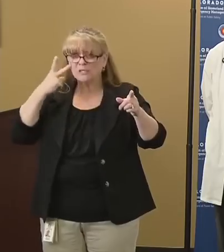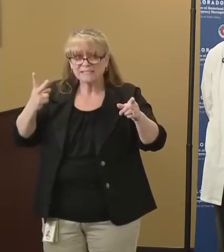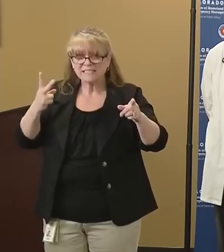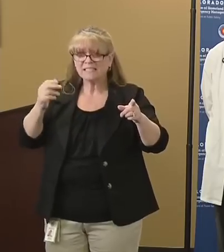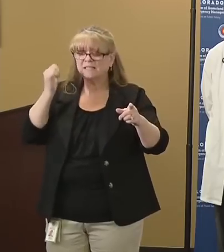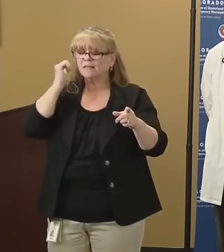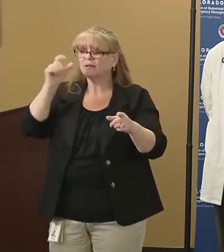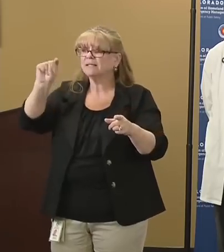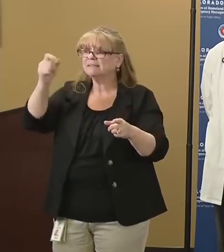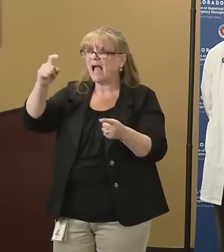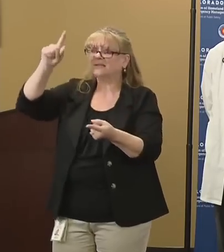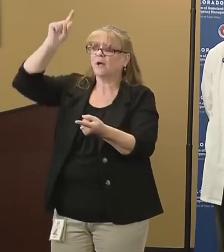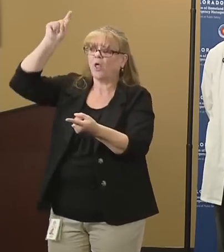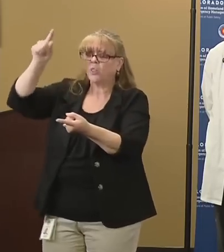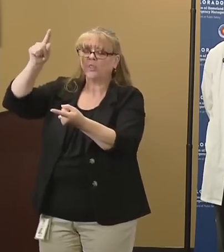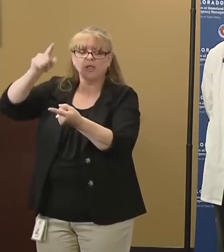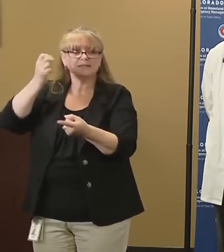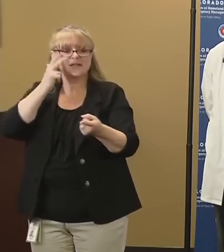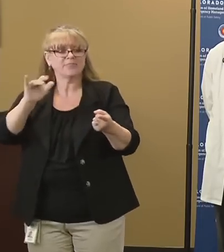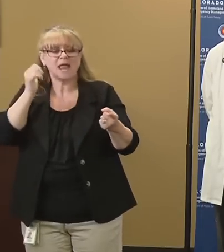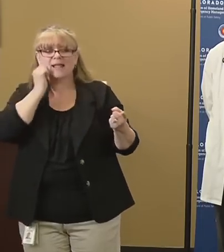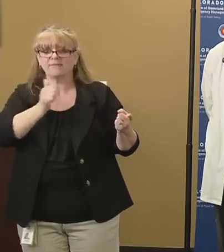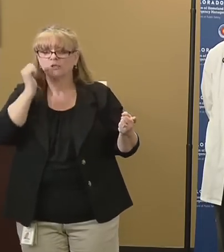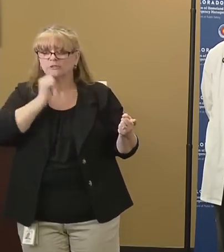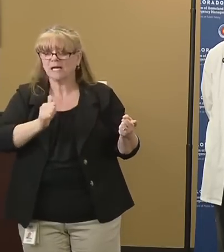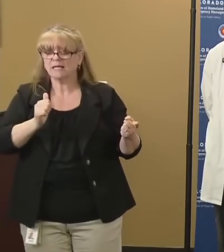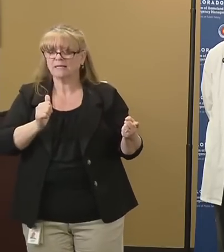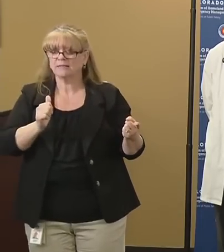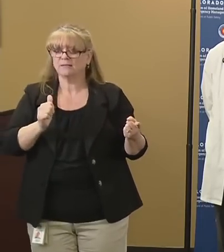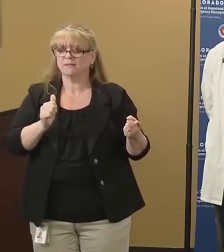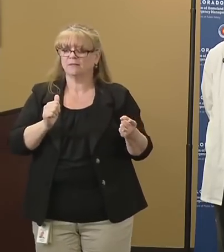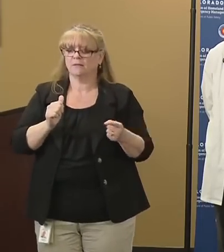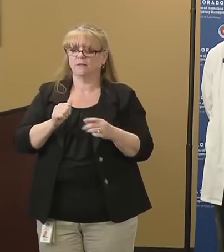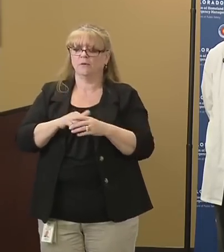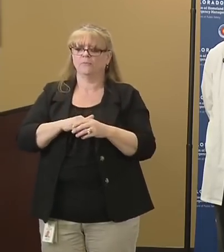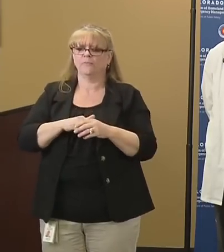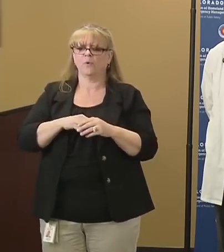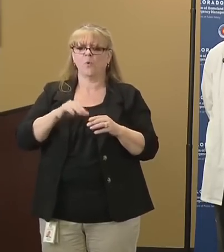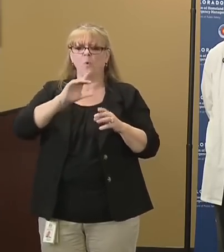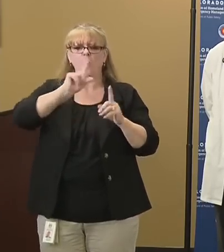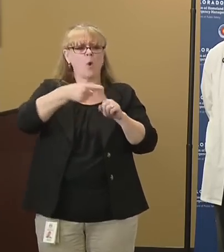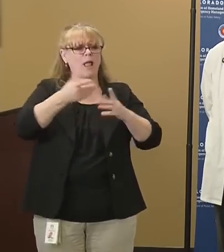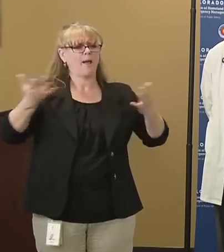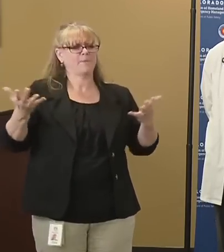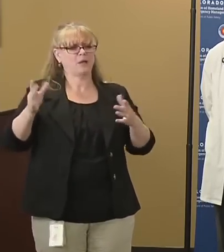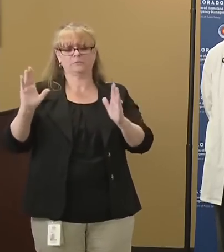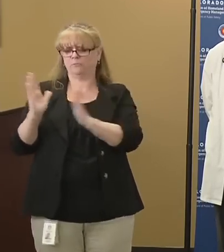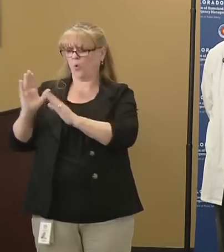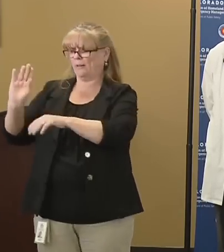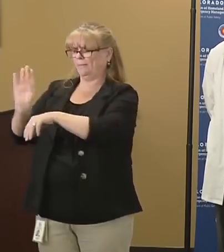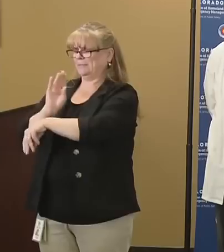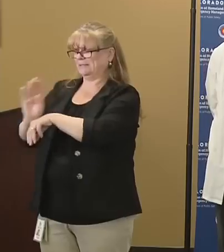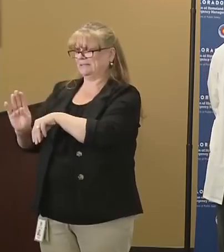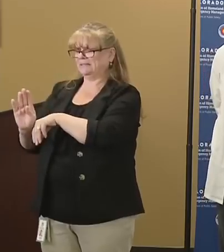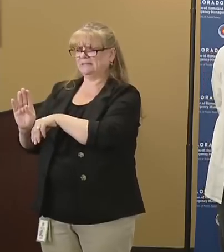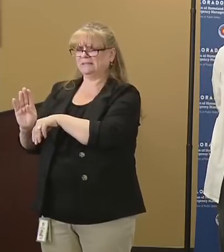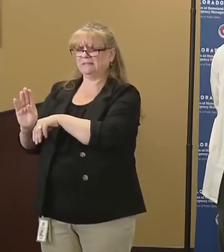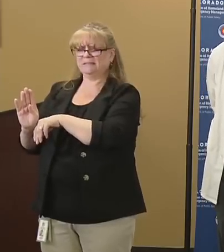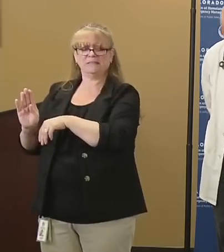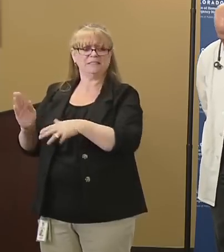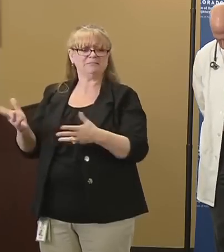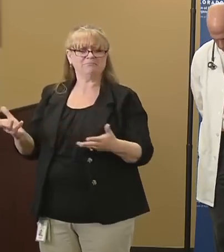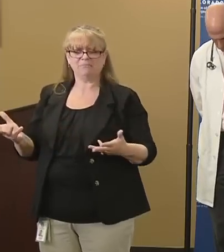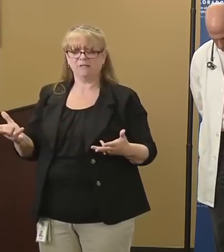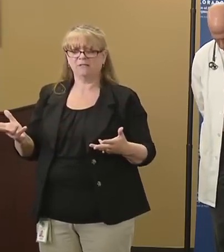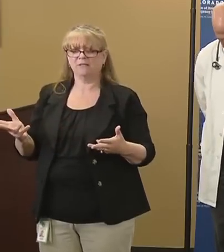then what about the message, two-parter, to the small businesses? They've reached out, and some of them are